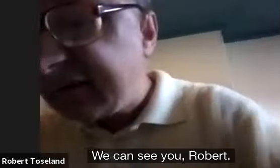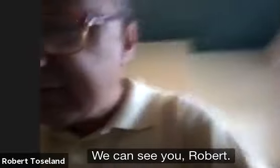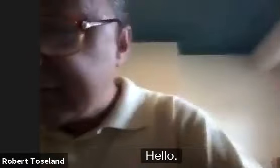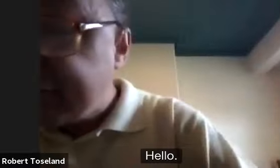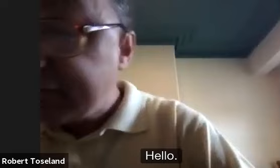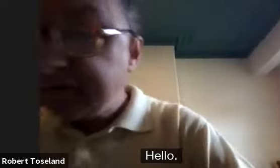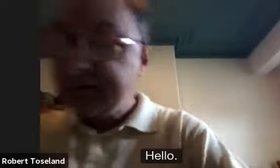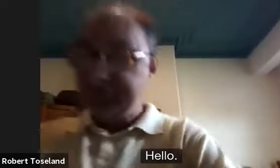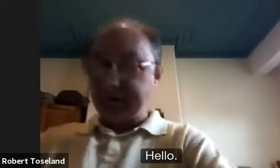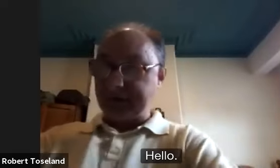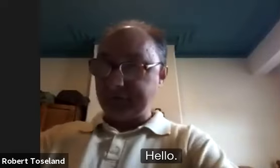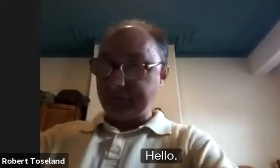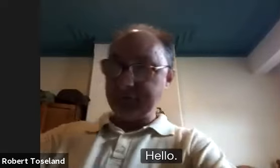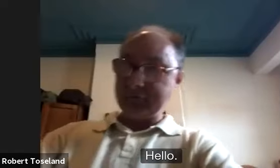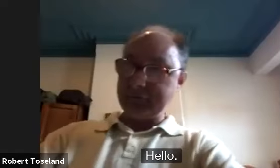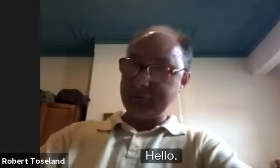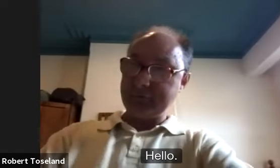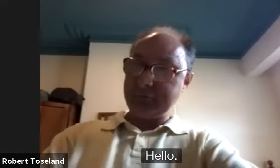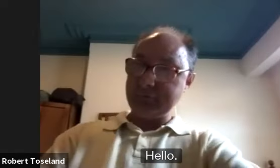get, yeah.